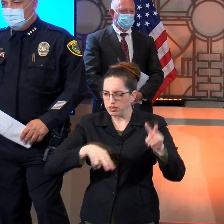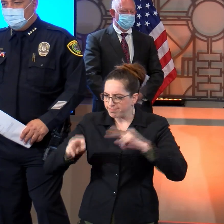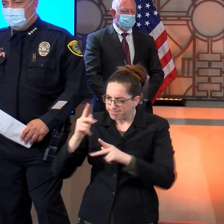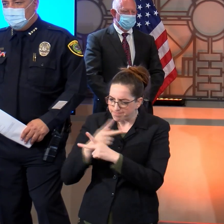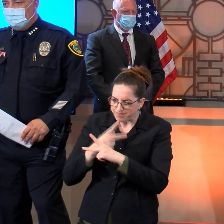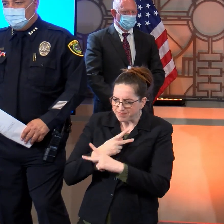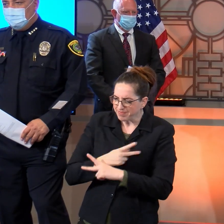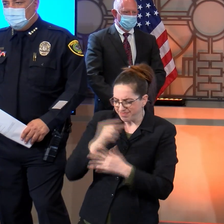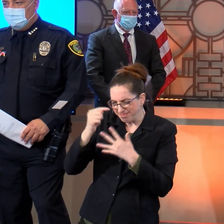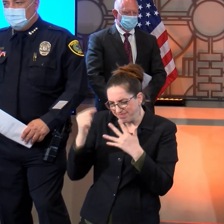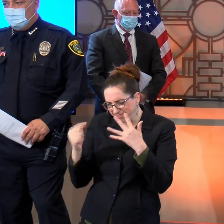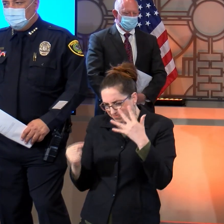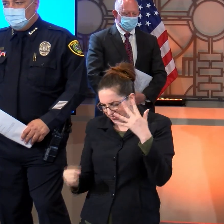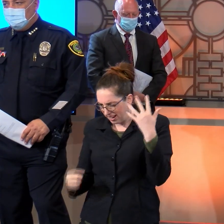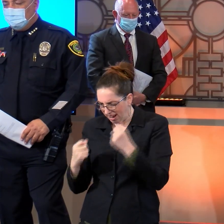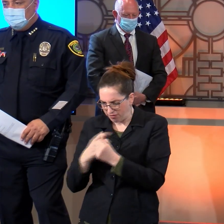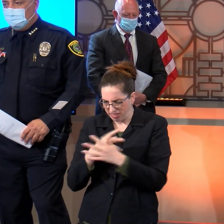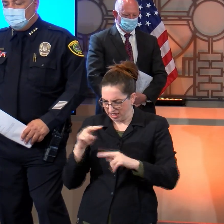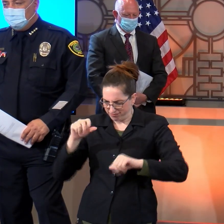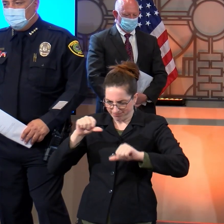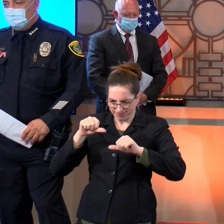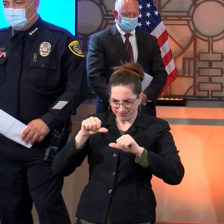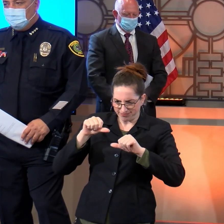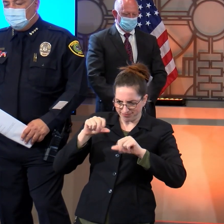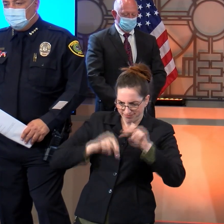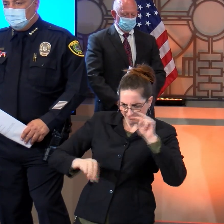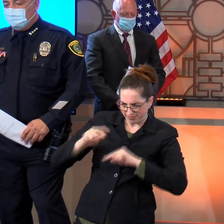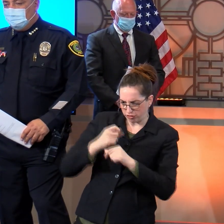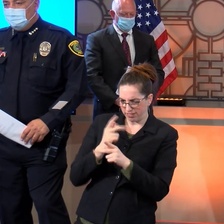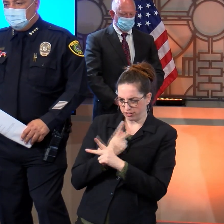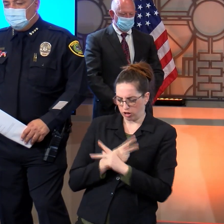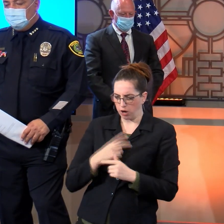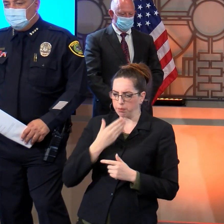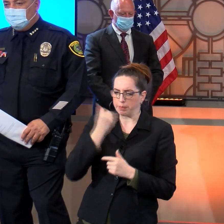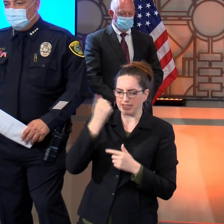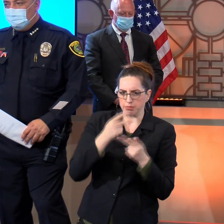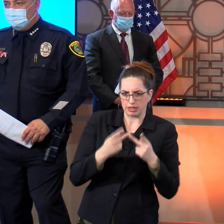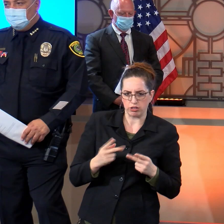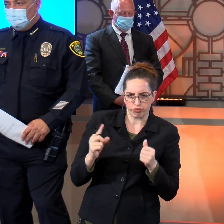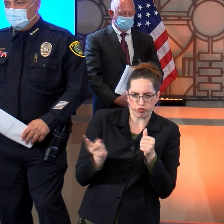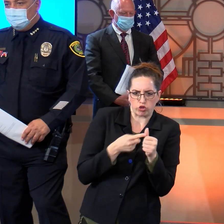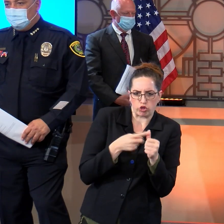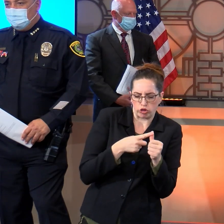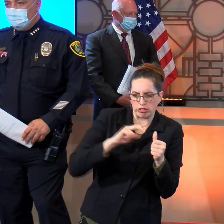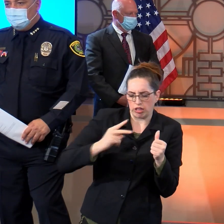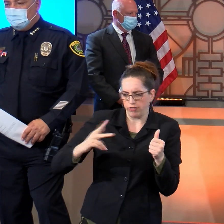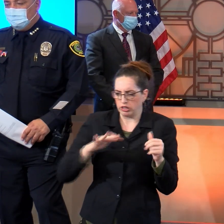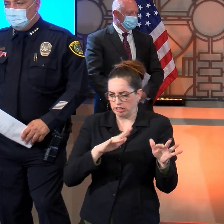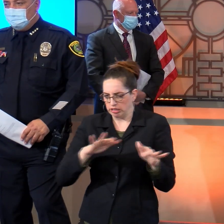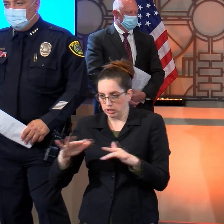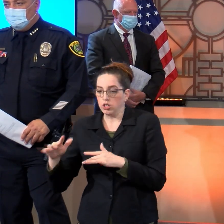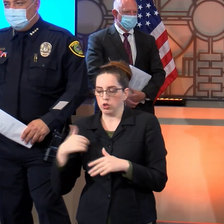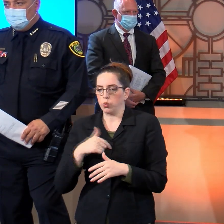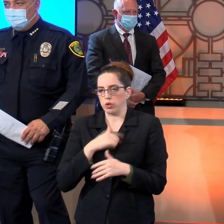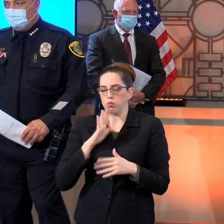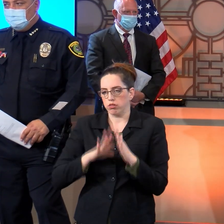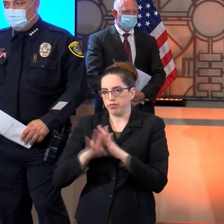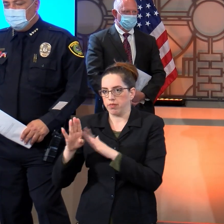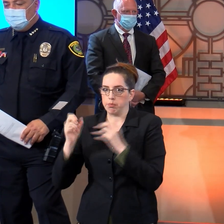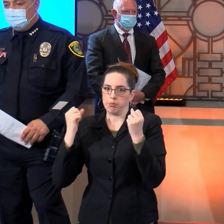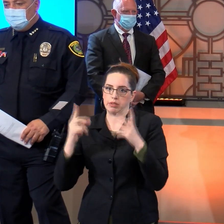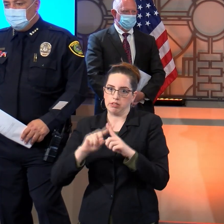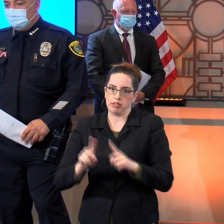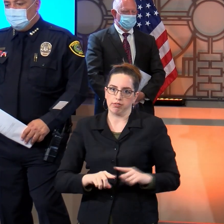data point you can imagine to cut and understand where the priorities are, we'll do that. And we'll develop now a number of different